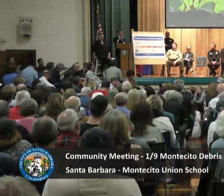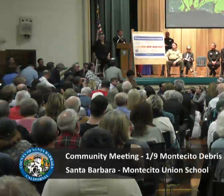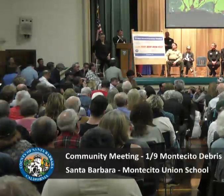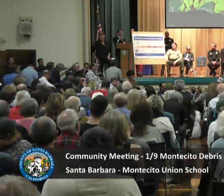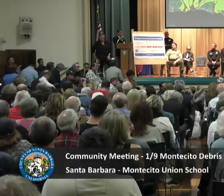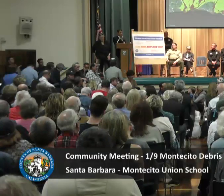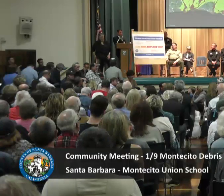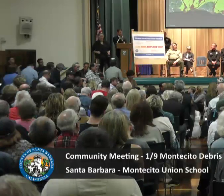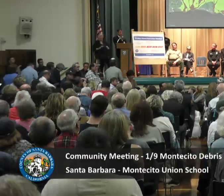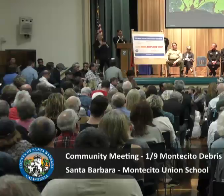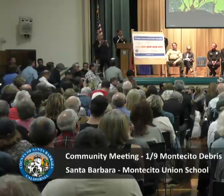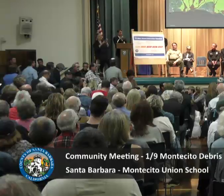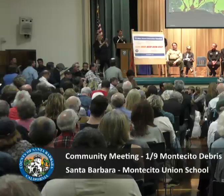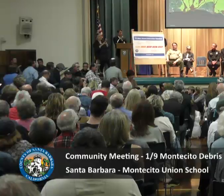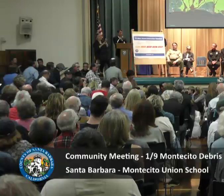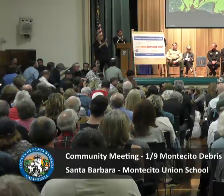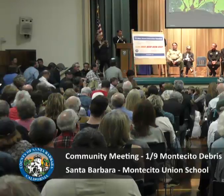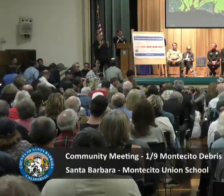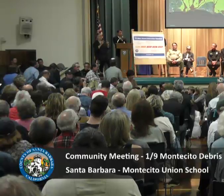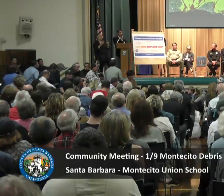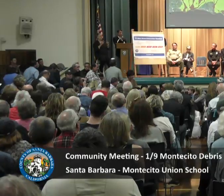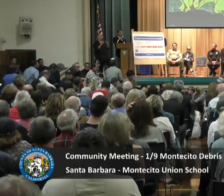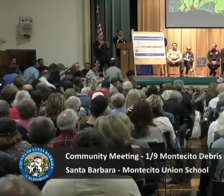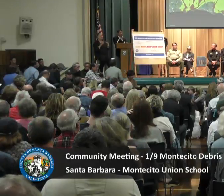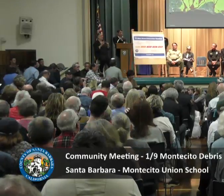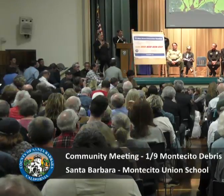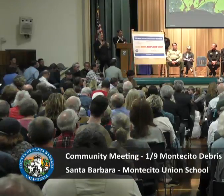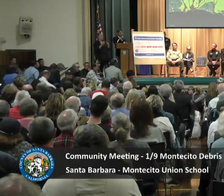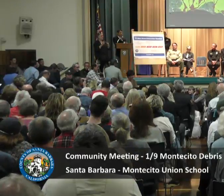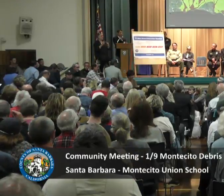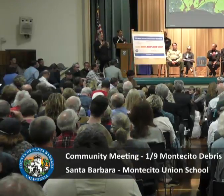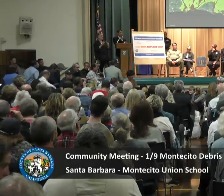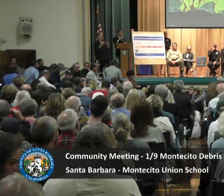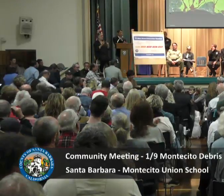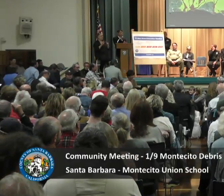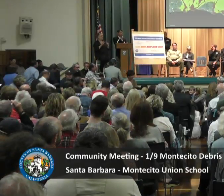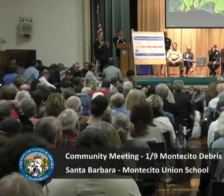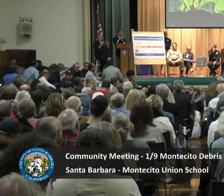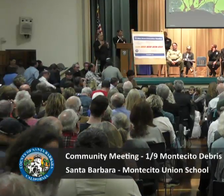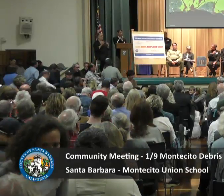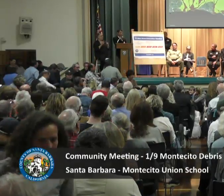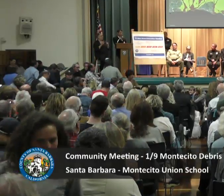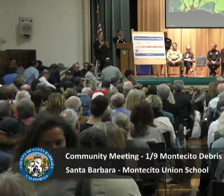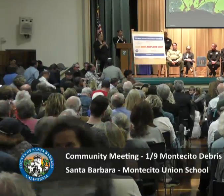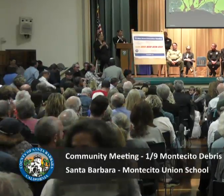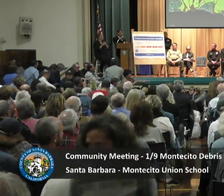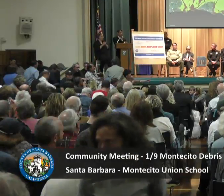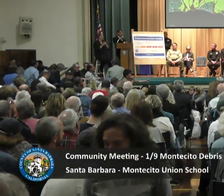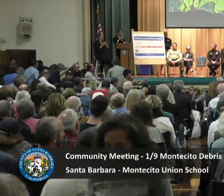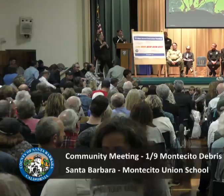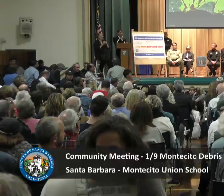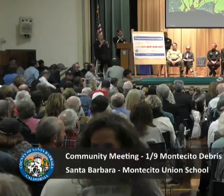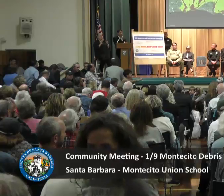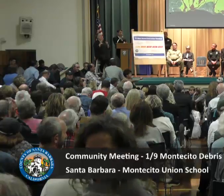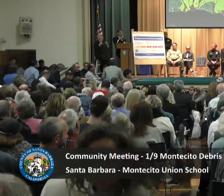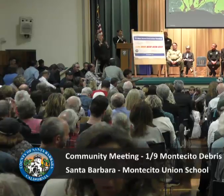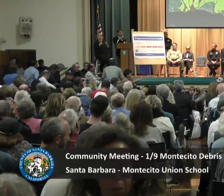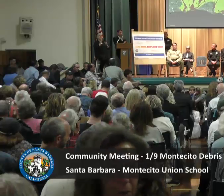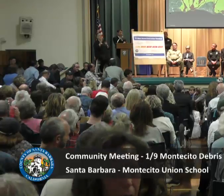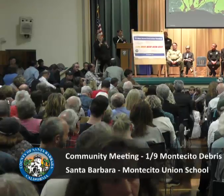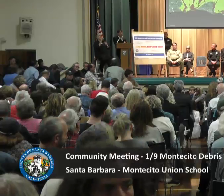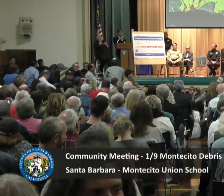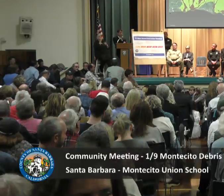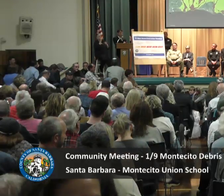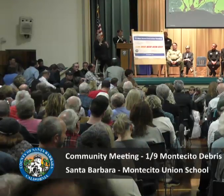is just by signing up either for the Abe Powell's Montecito Bucket Brigade or